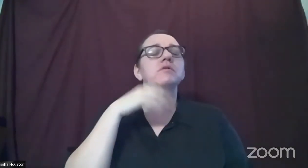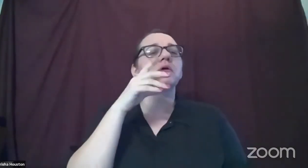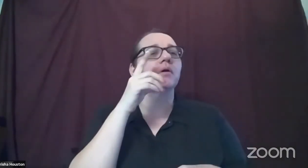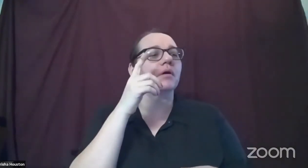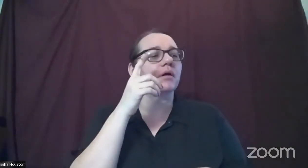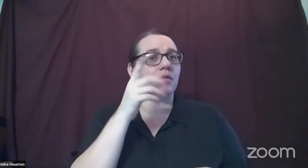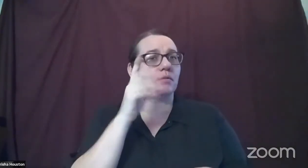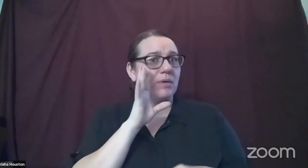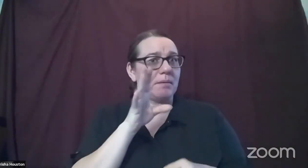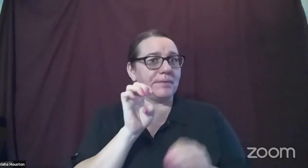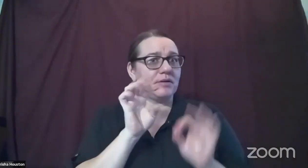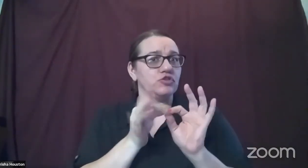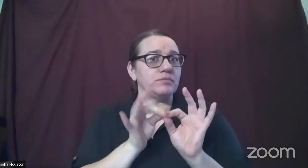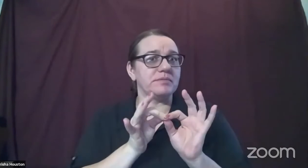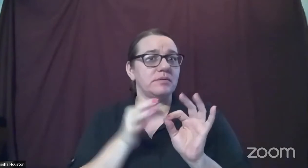Back to Tricia.